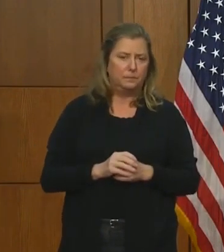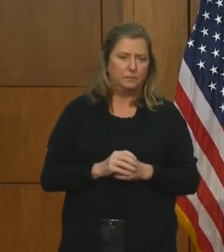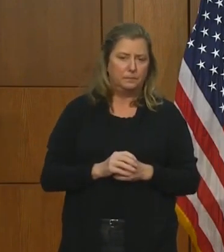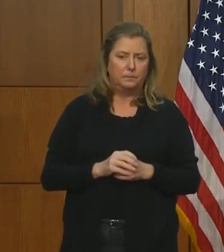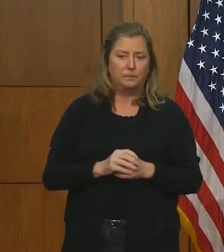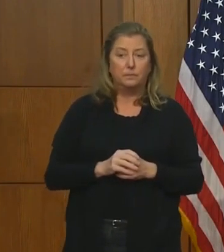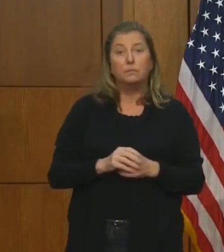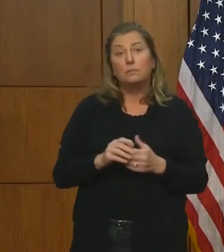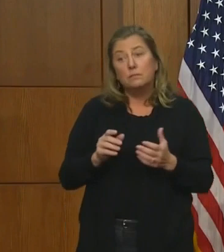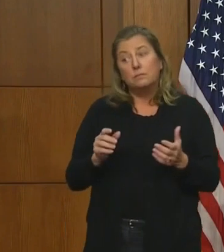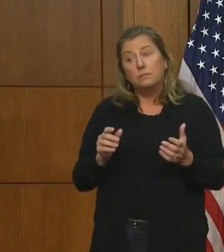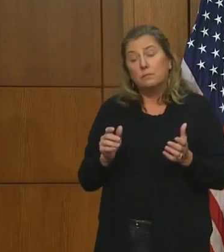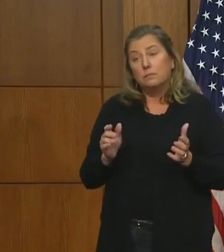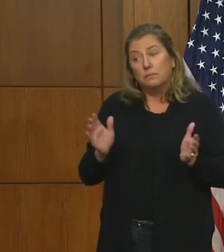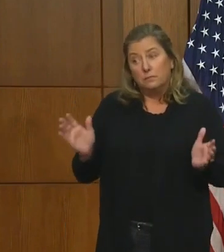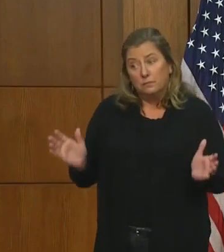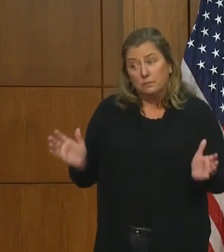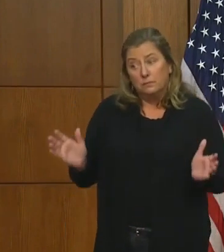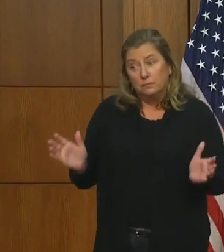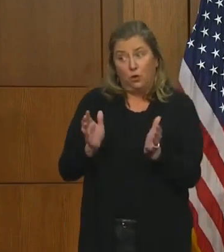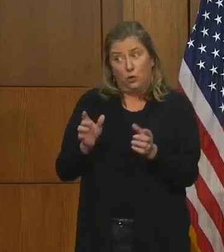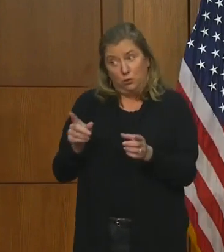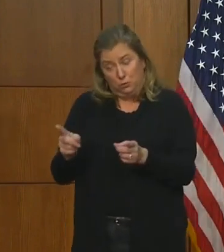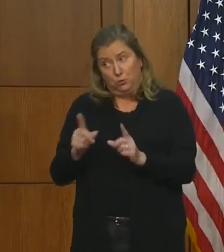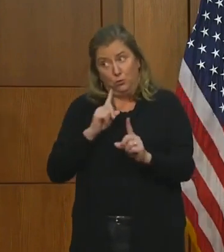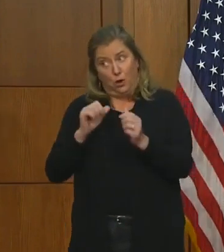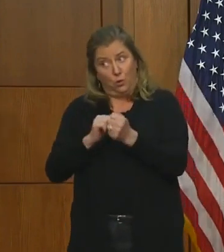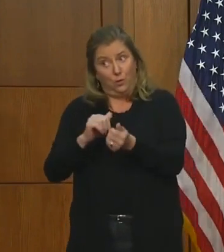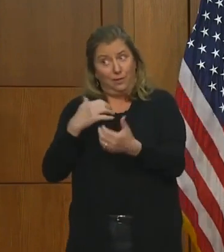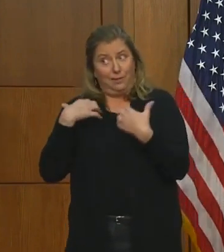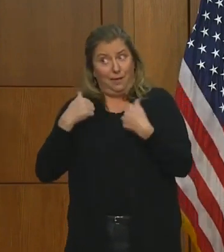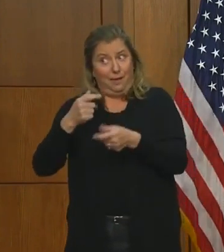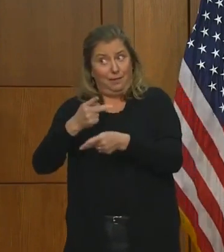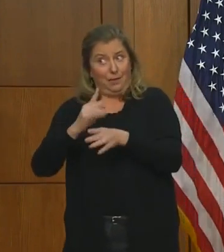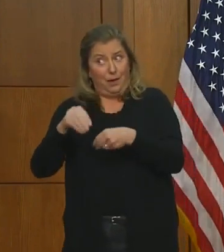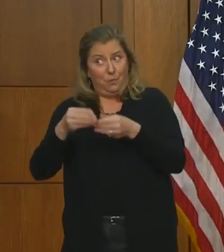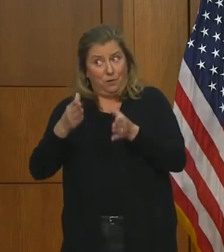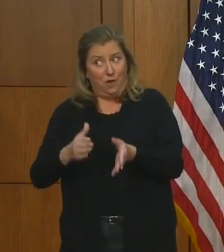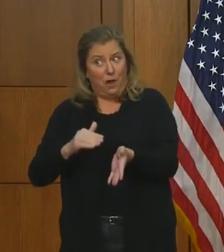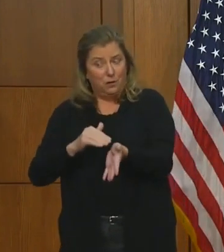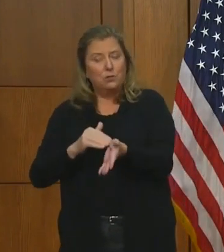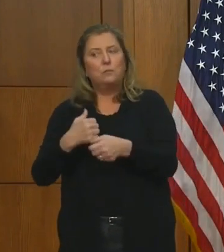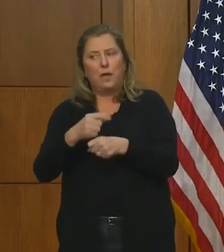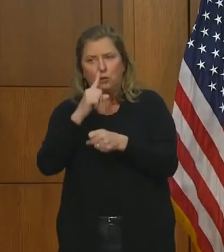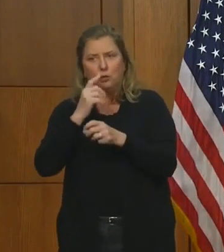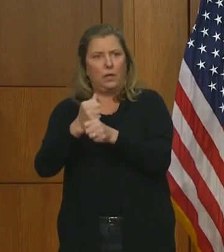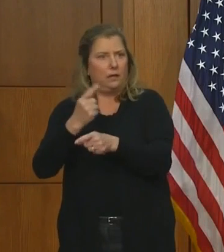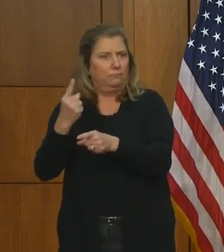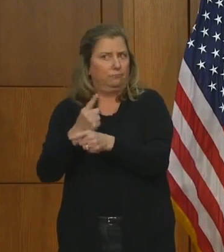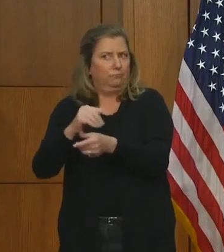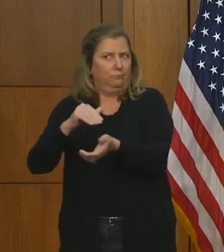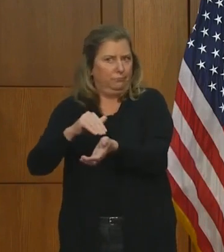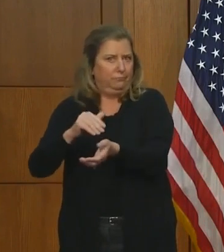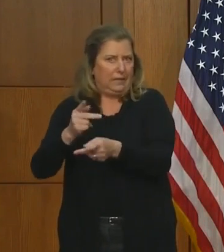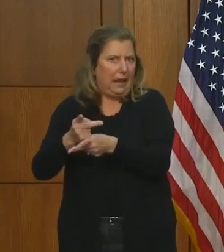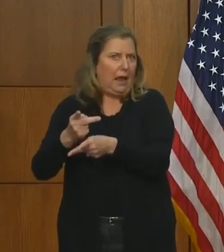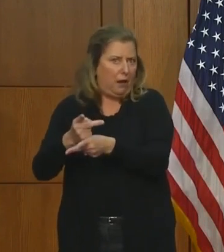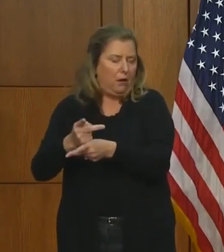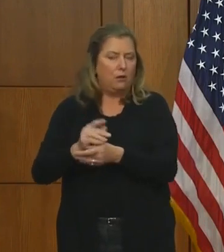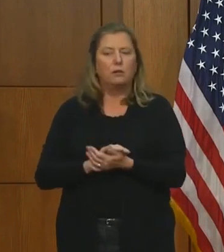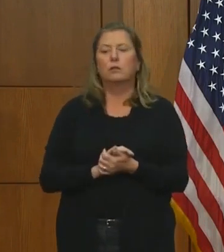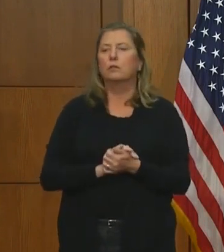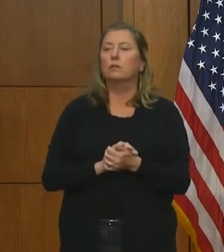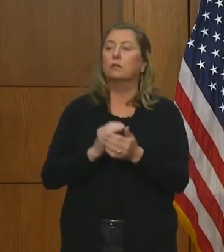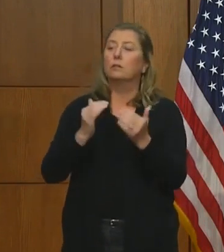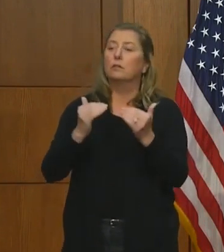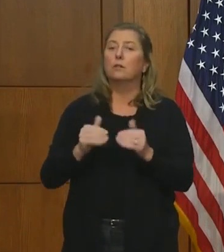their names to be given to their healthcare providers so that they can be cared for and ensure that they get that care. And the other thing that we do is